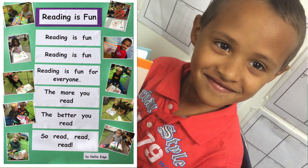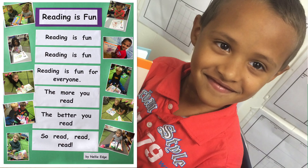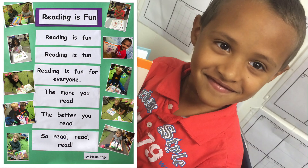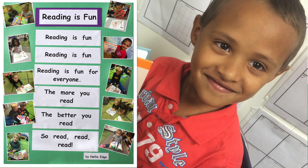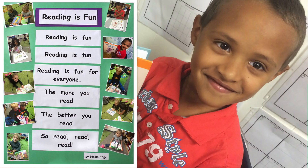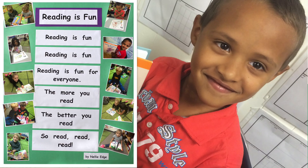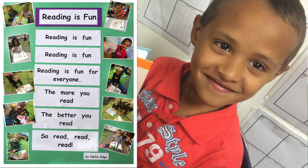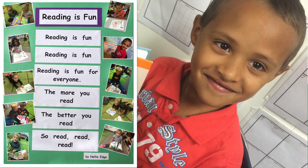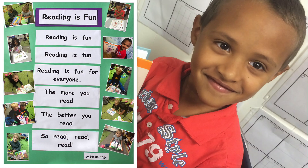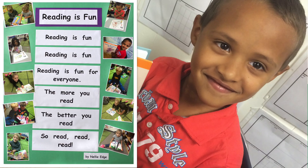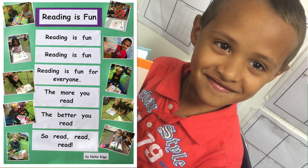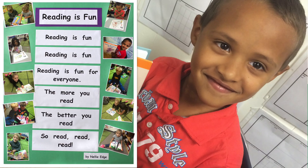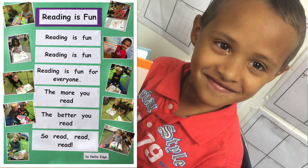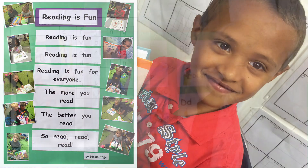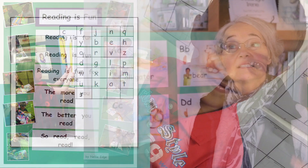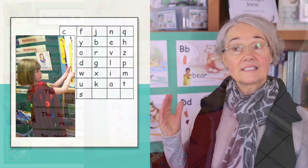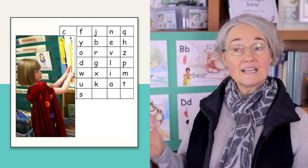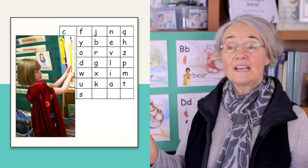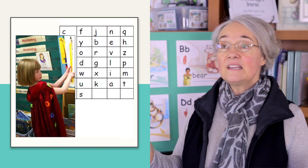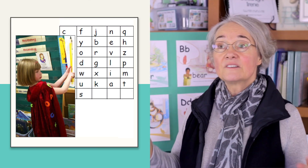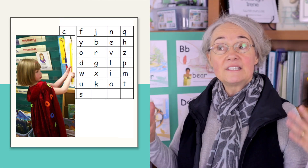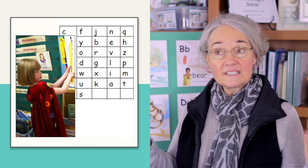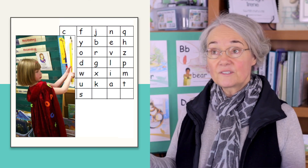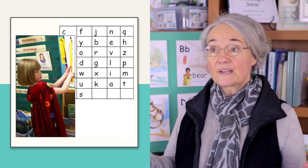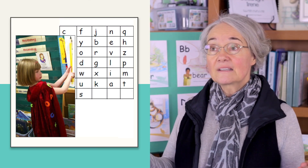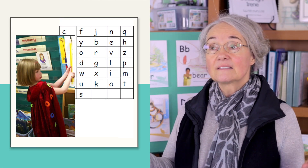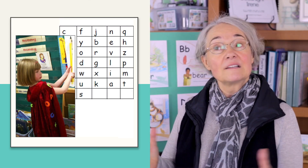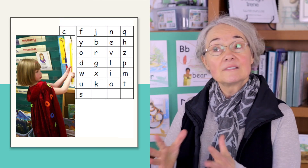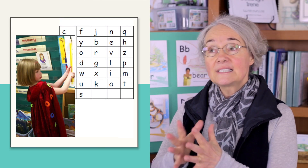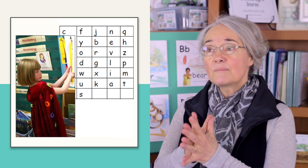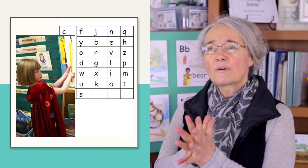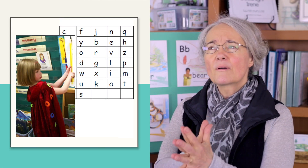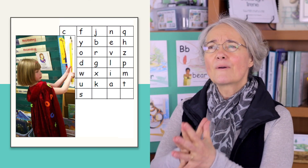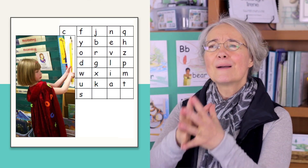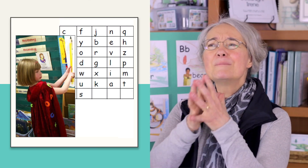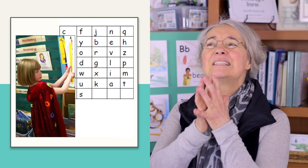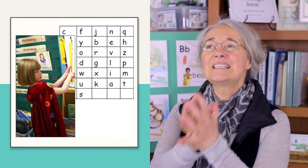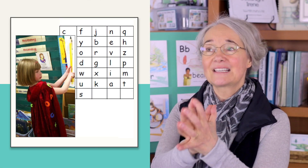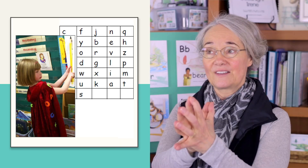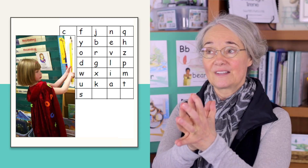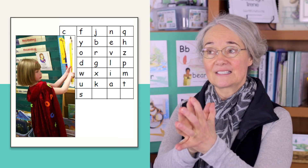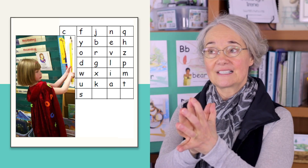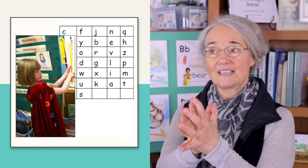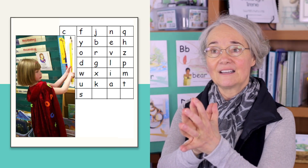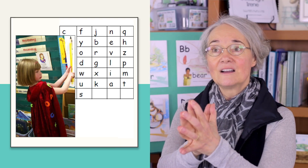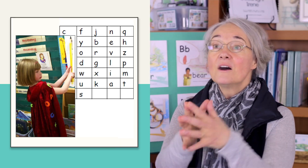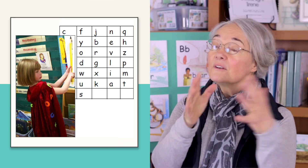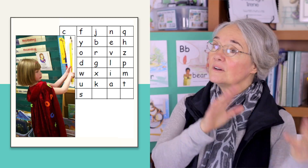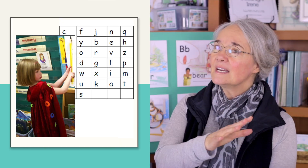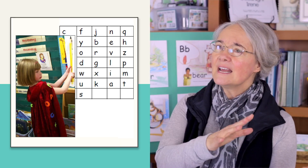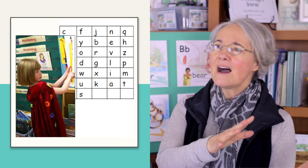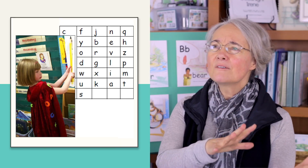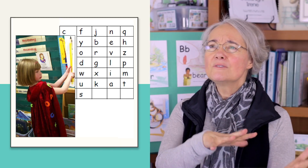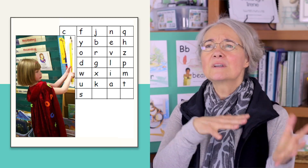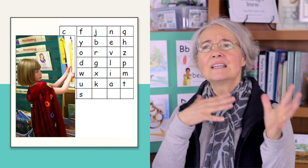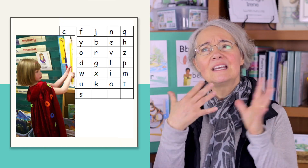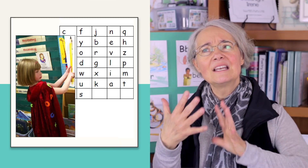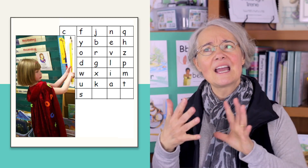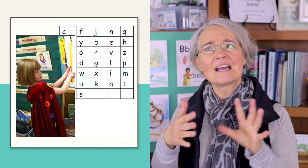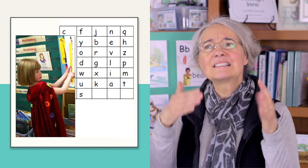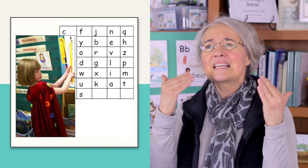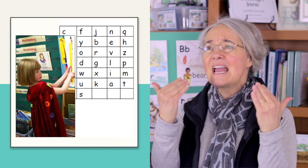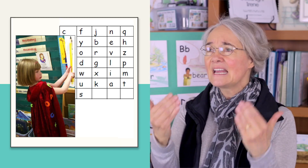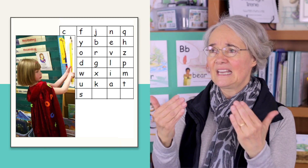read, read. Study your district literacy program meticulously. Look at how you